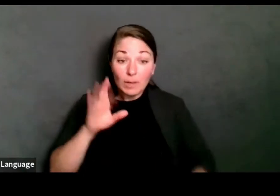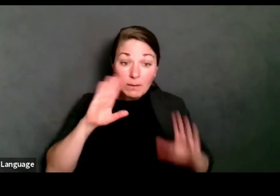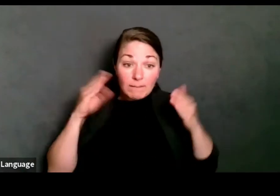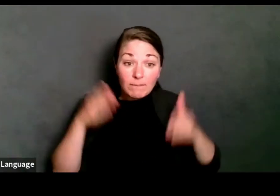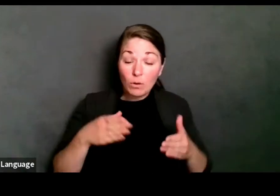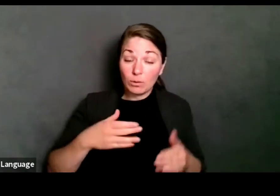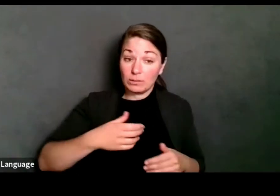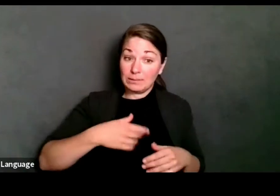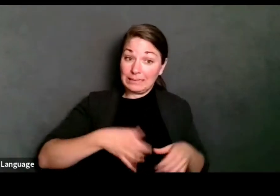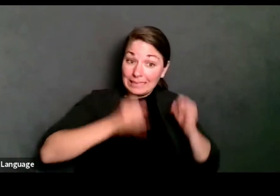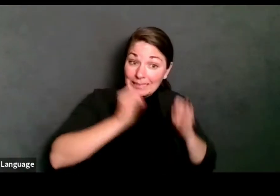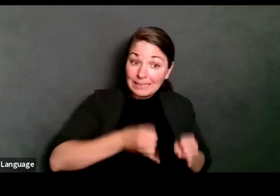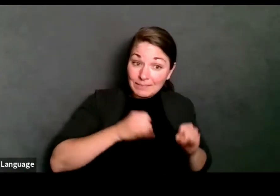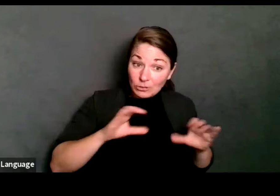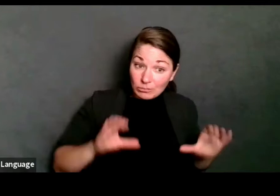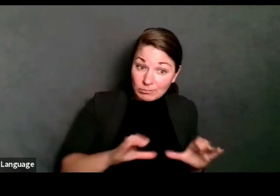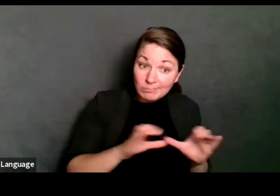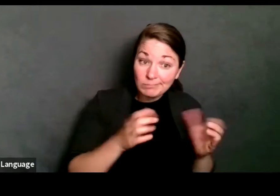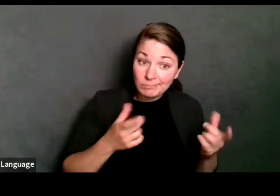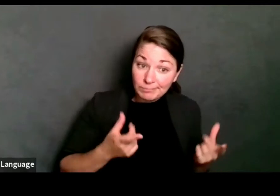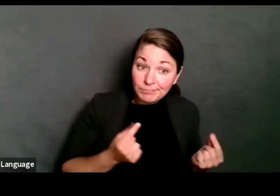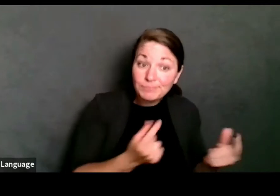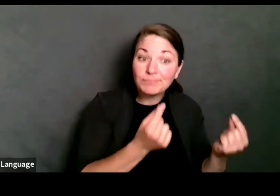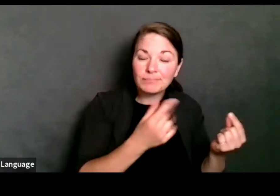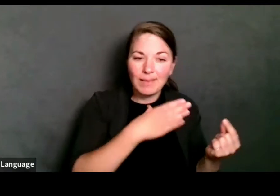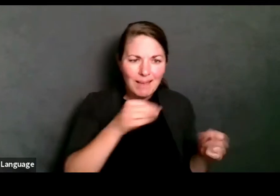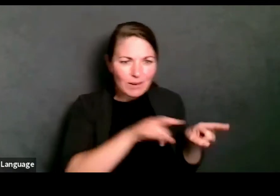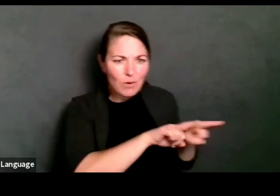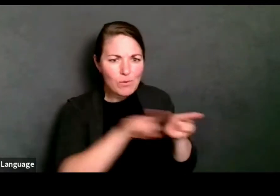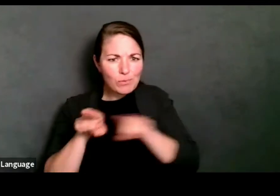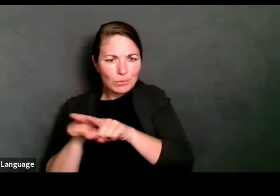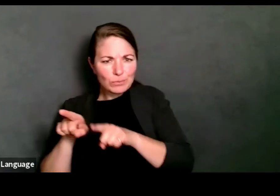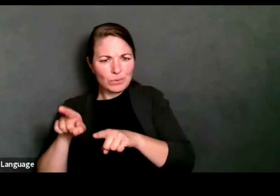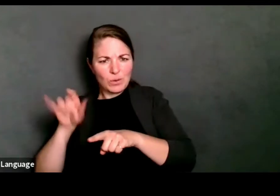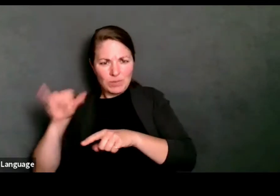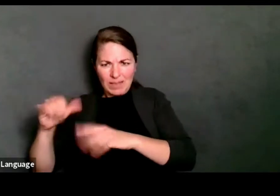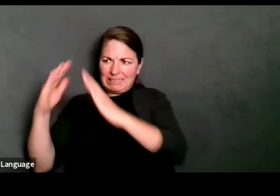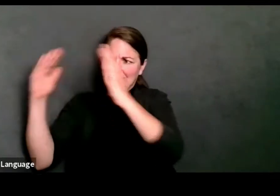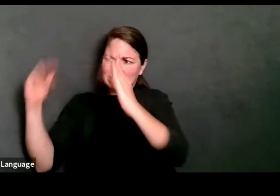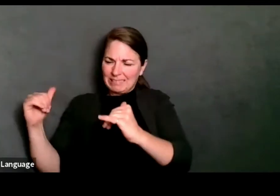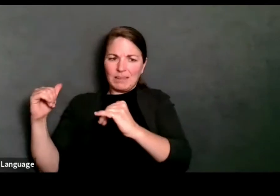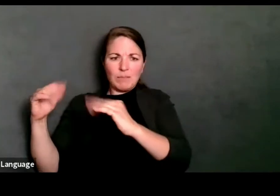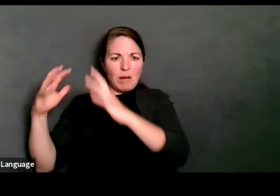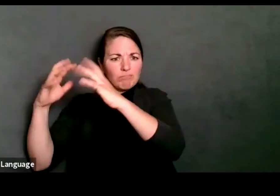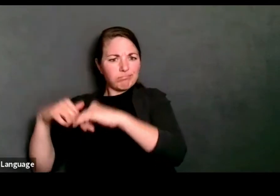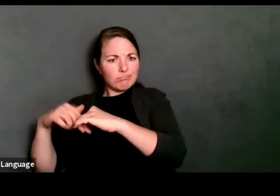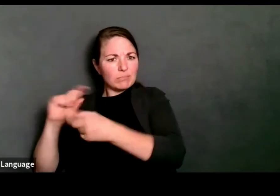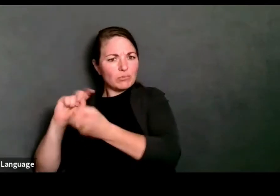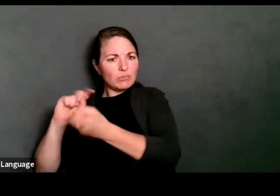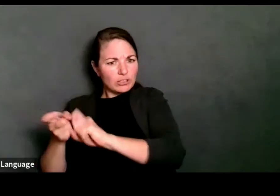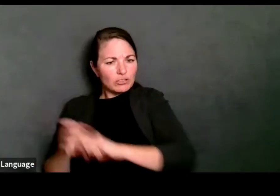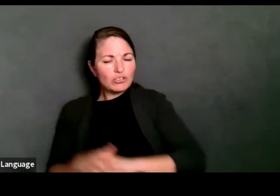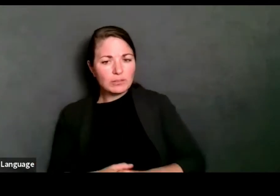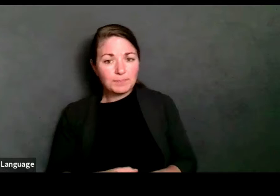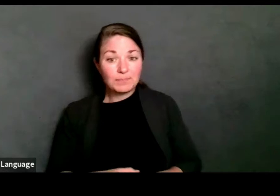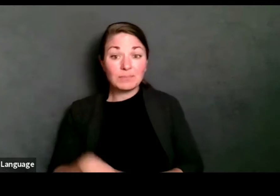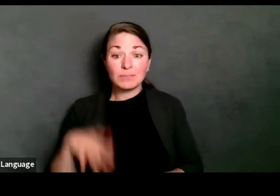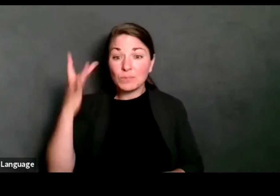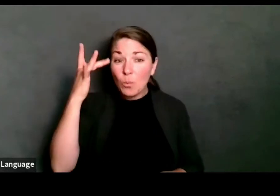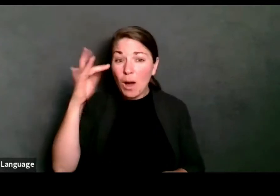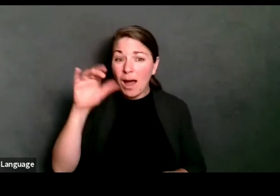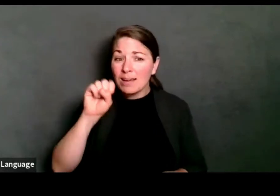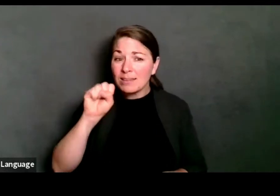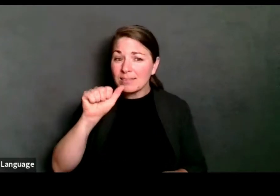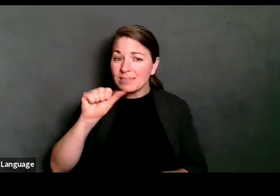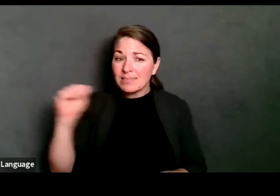both our individual actions and also working within our institutions to drive positive change. So why does an organization